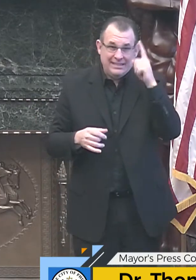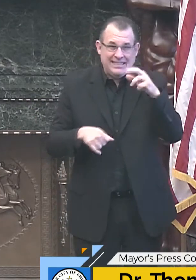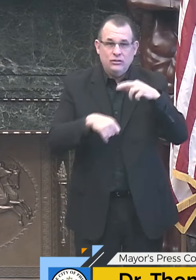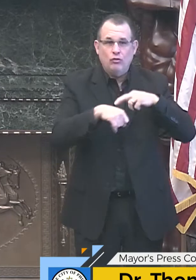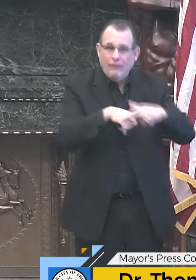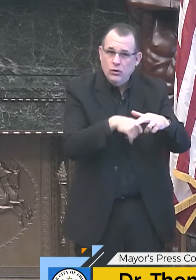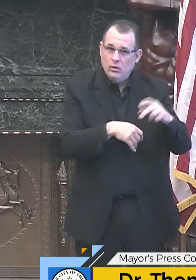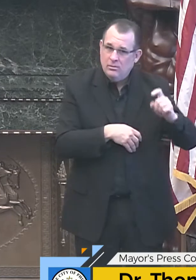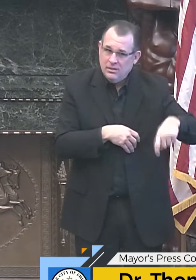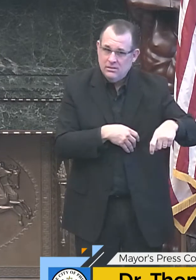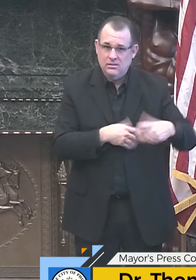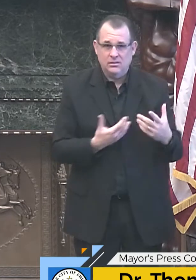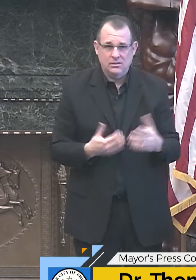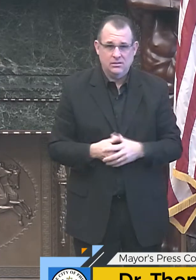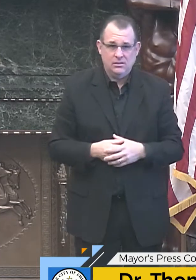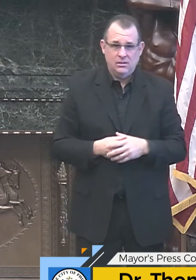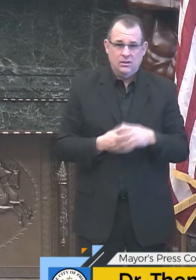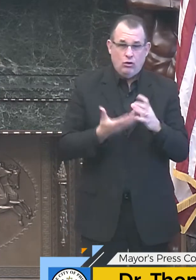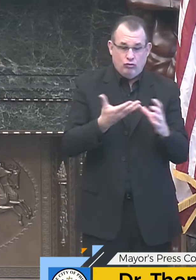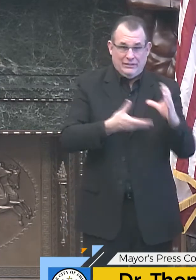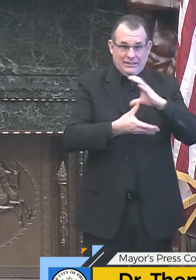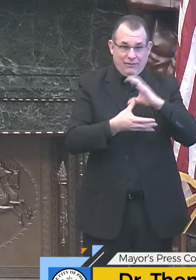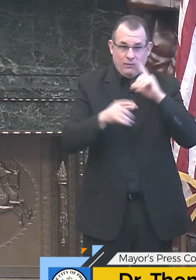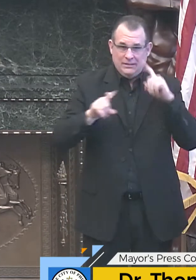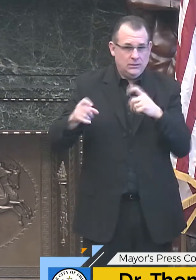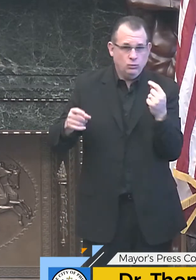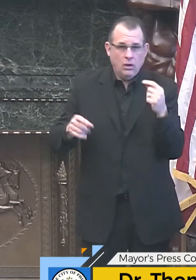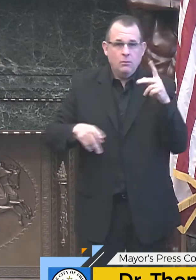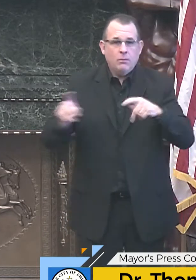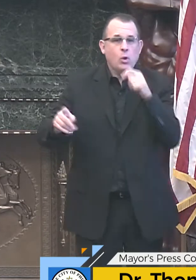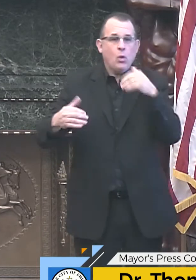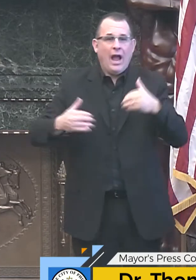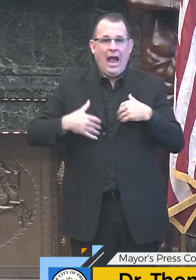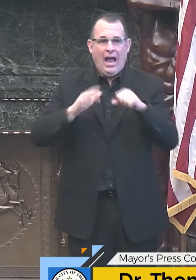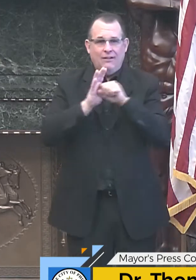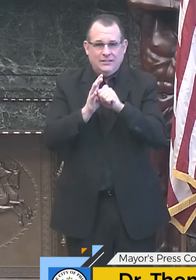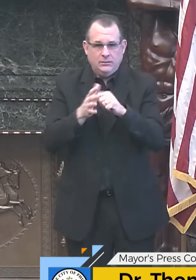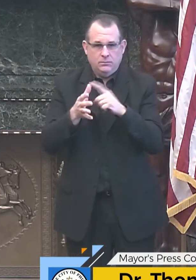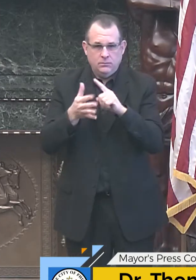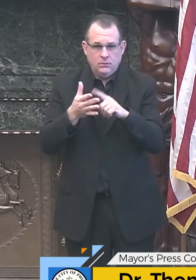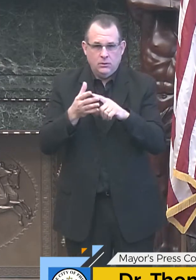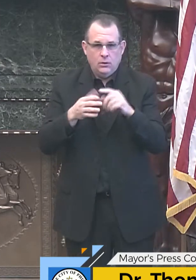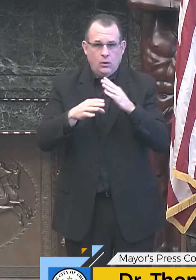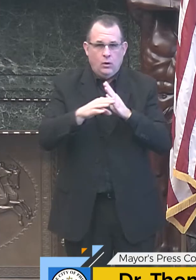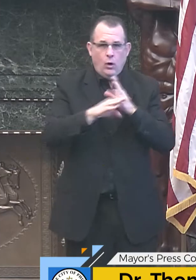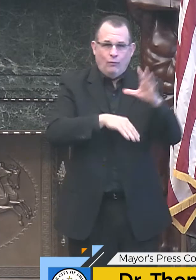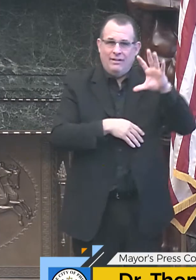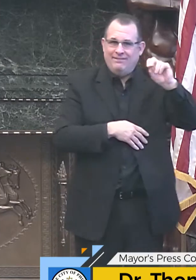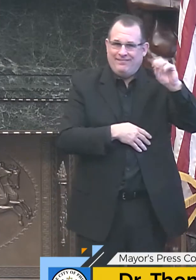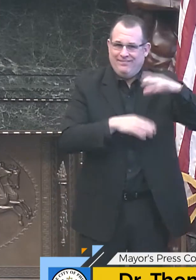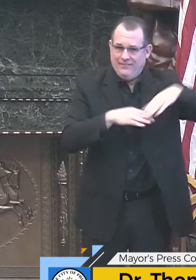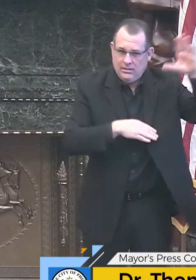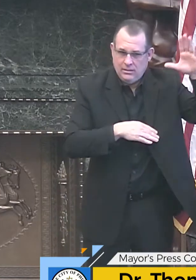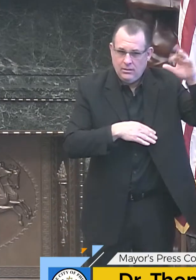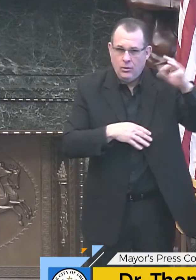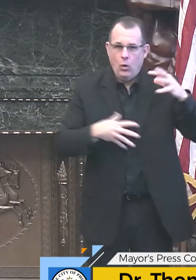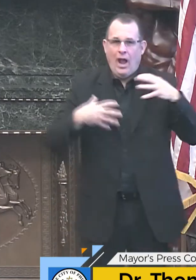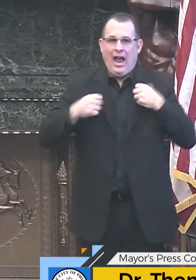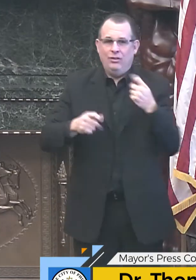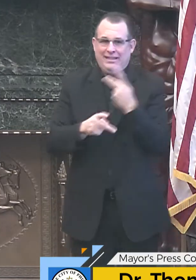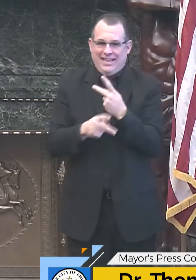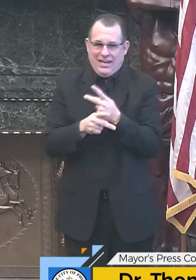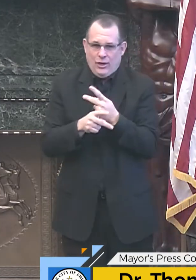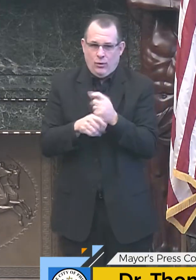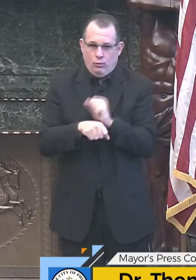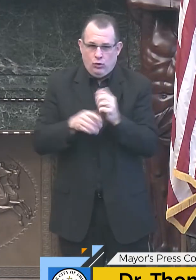In general, the criteria for testing is people who have symptoms who are over the age of 50 or are healthcare workers. Testing will be available